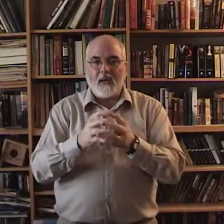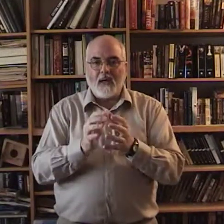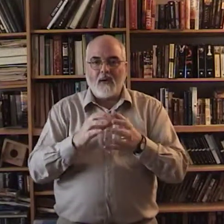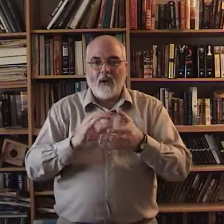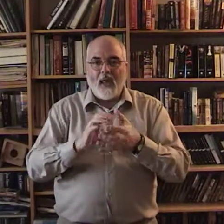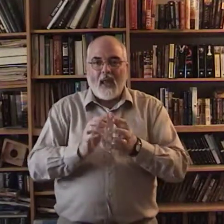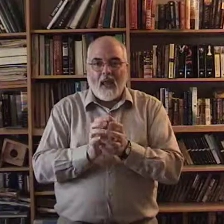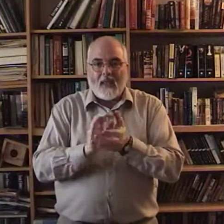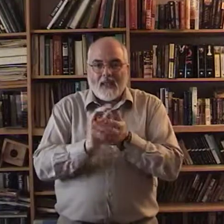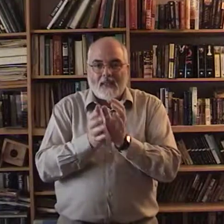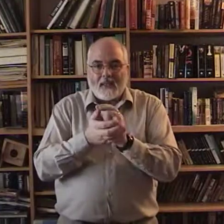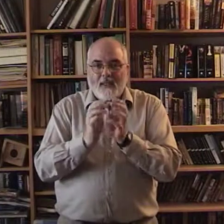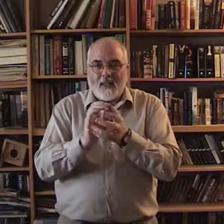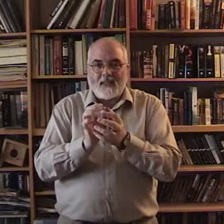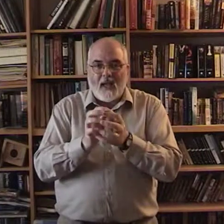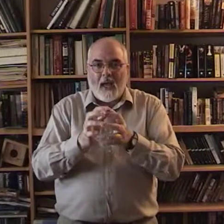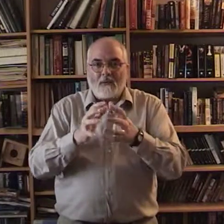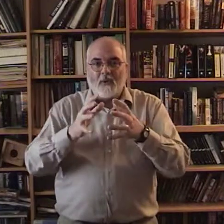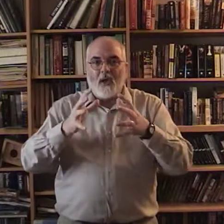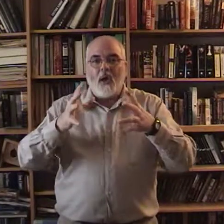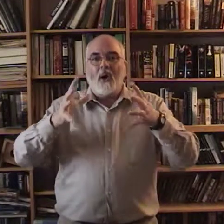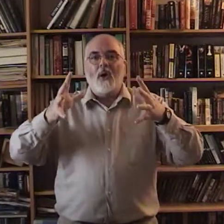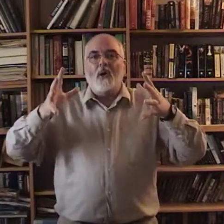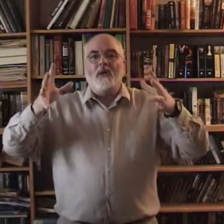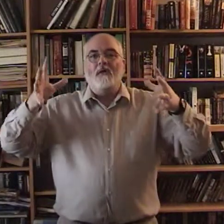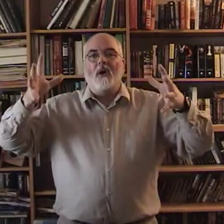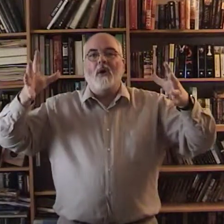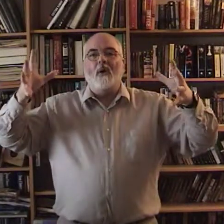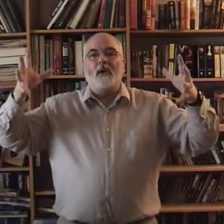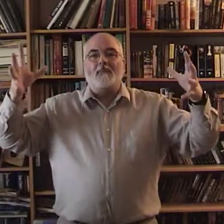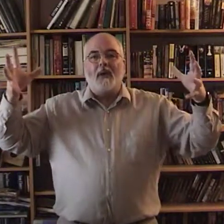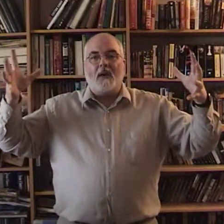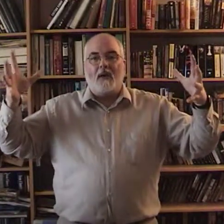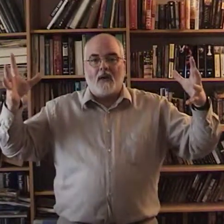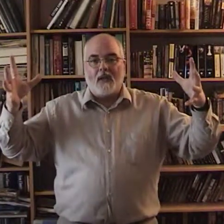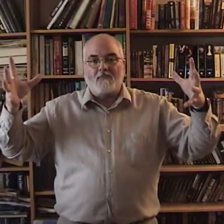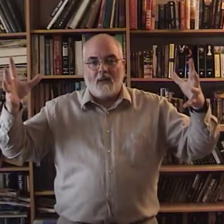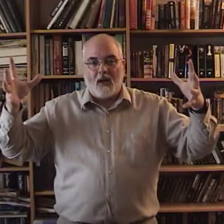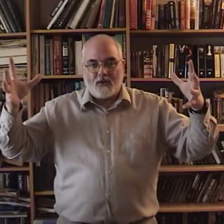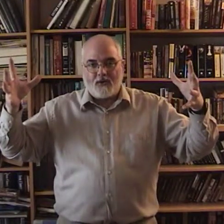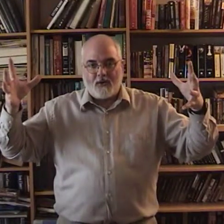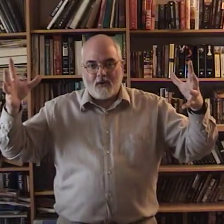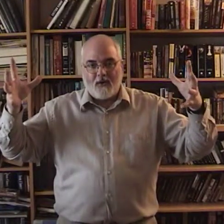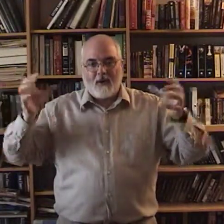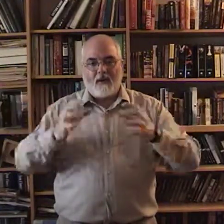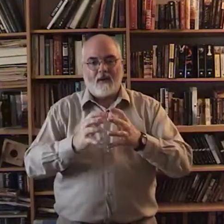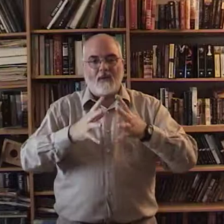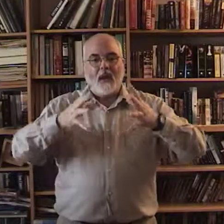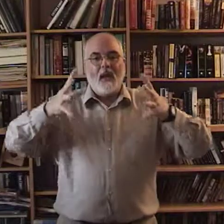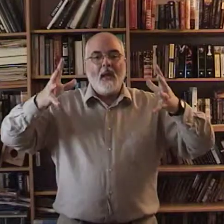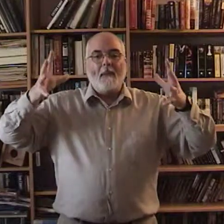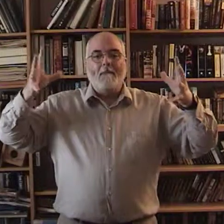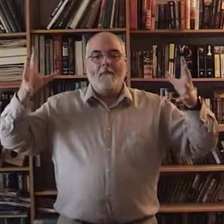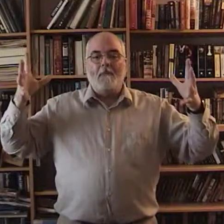here. It's this size, but no, it's growing. It's bigger. It's much. Okay?